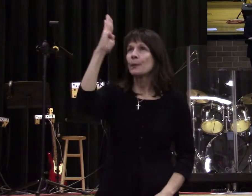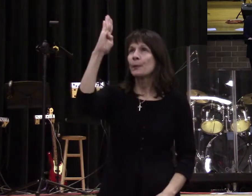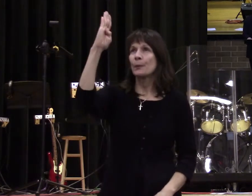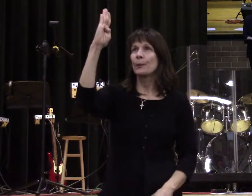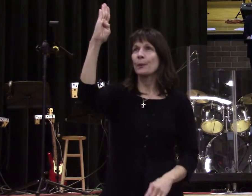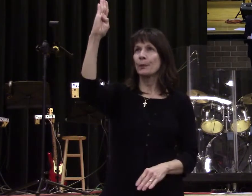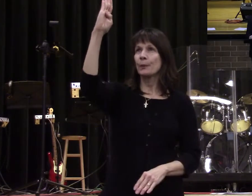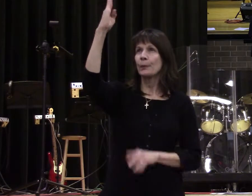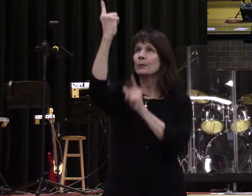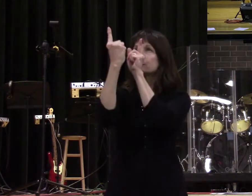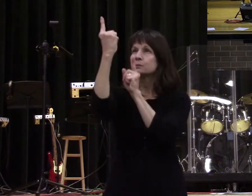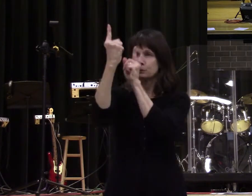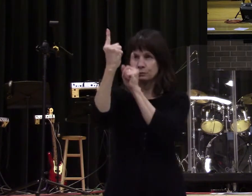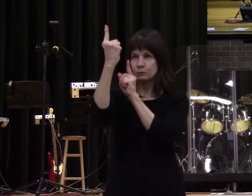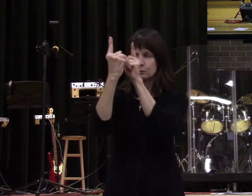personable. Hallelujah.